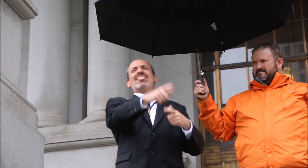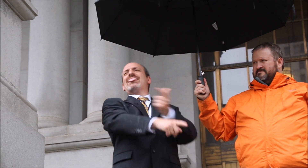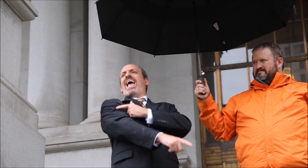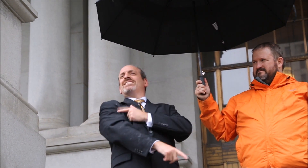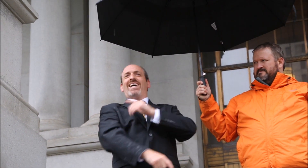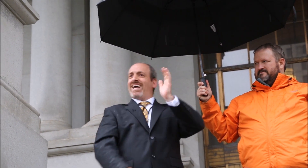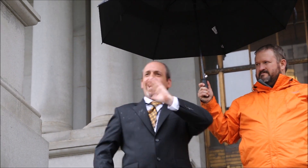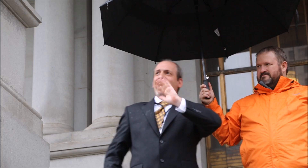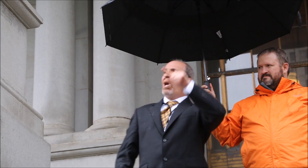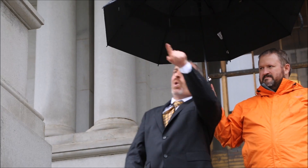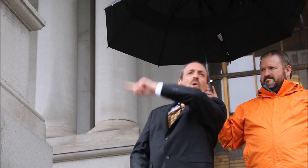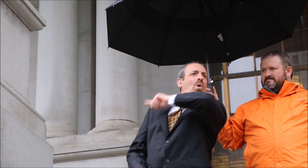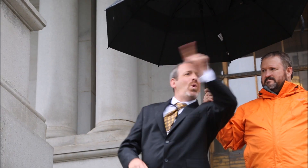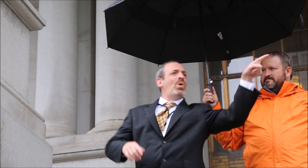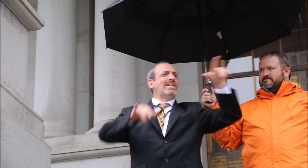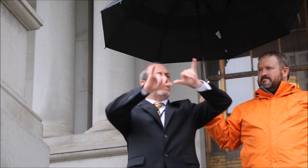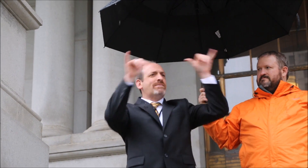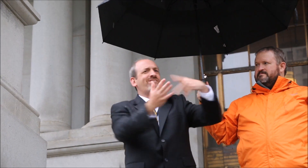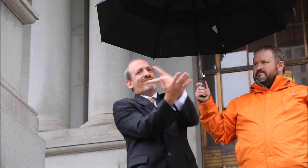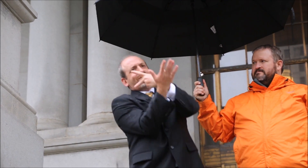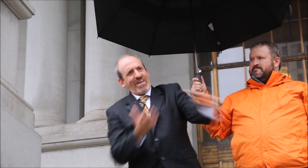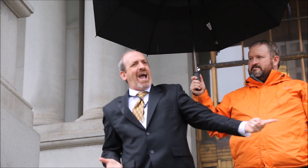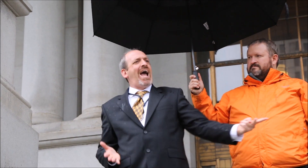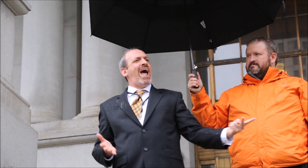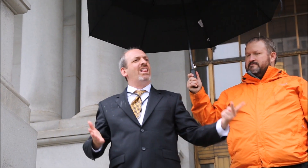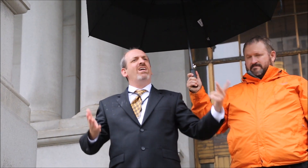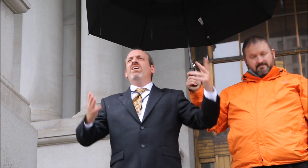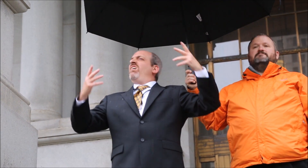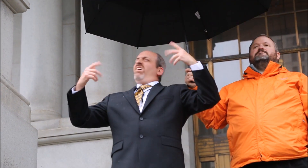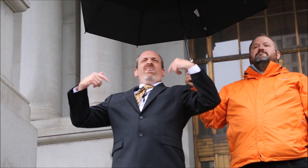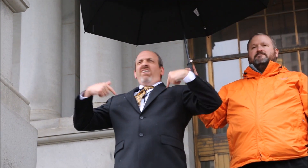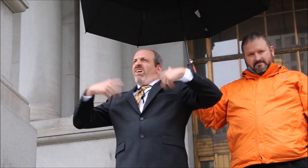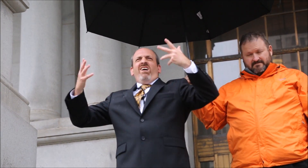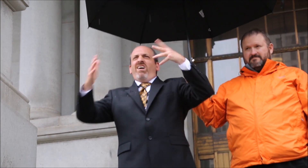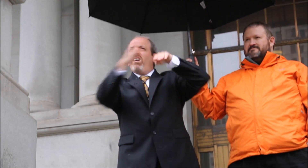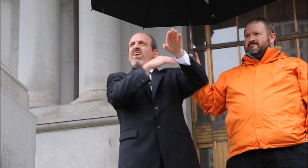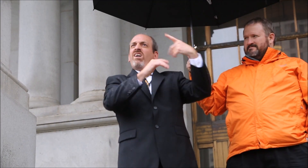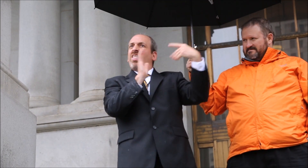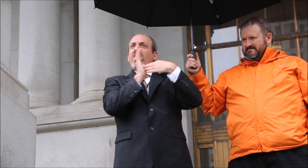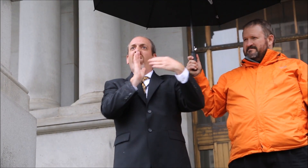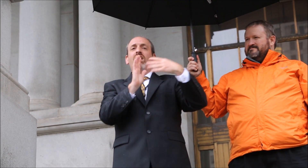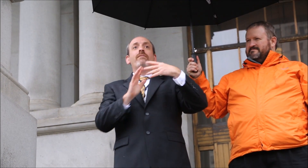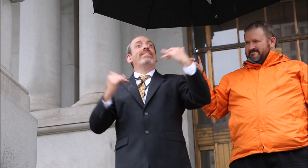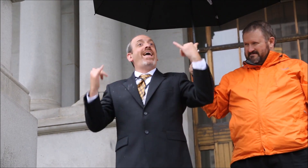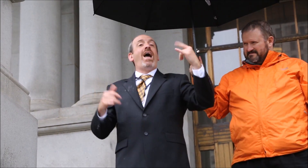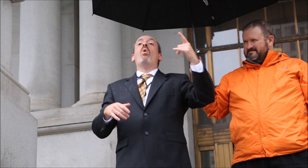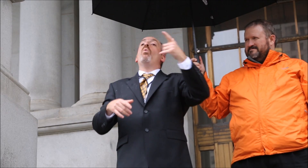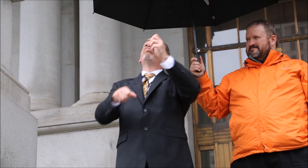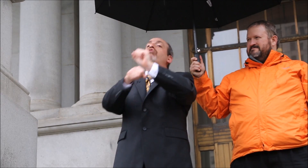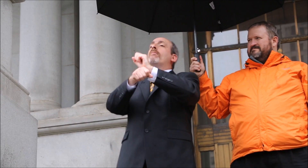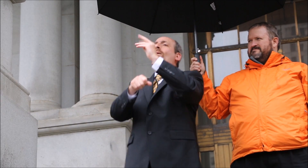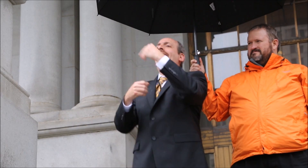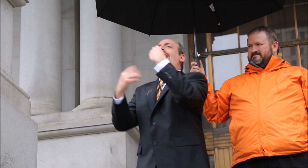We have to fix the child. Deaf, oh my goodness, we have to, let's give them the FM, let's get that box on their chest, let's do the cochlear implant, let's fix this